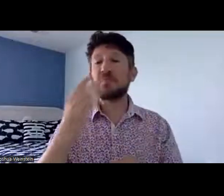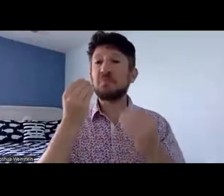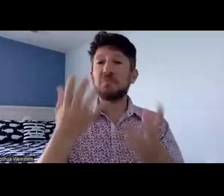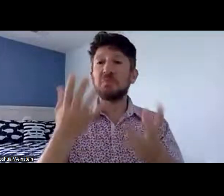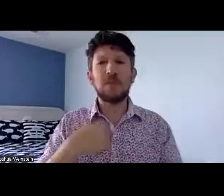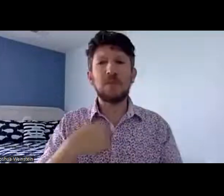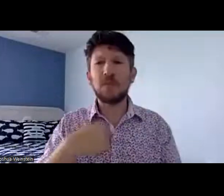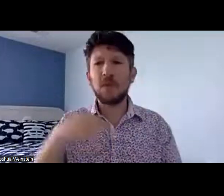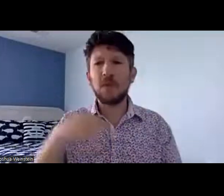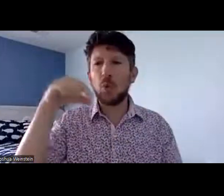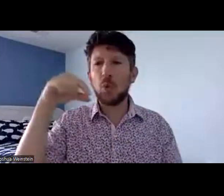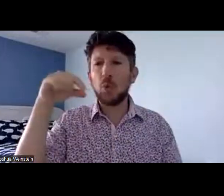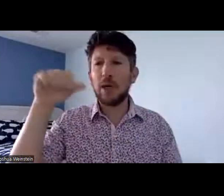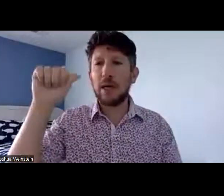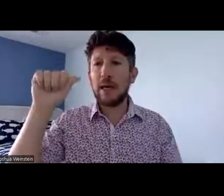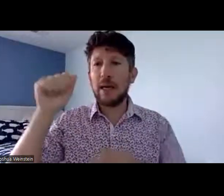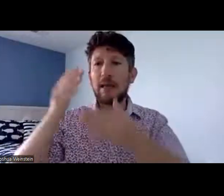Hold on, the interpreter is trying to catch up here.